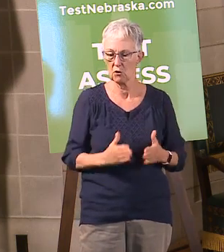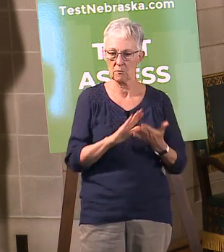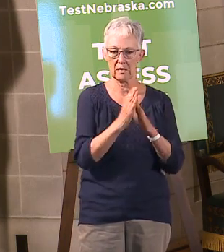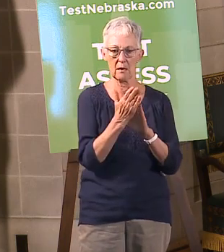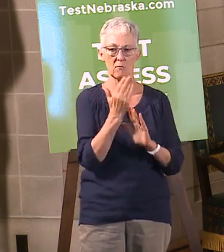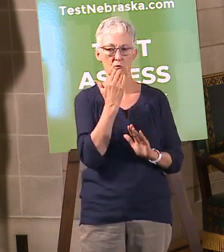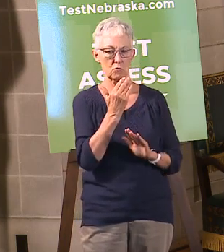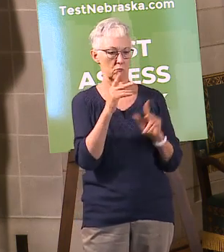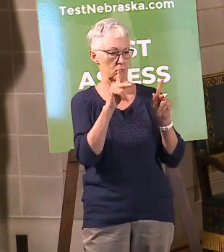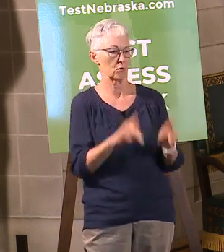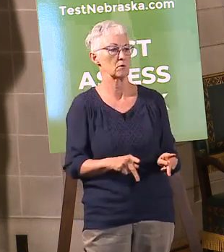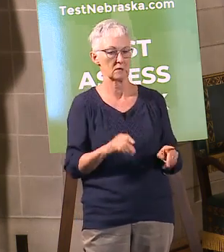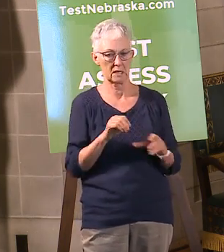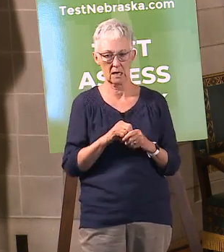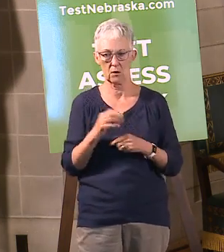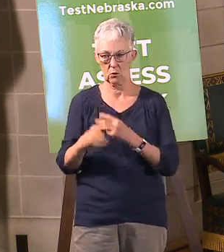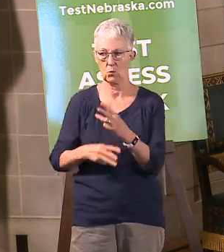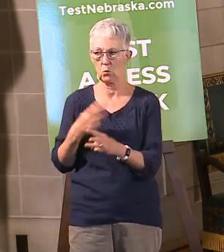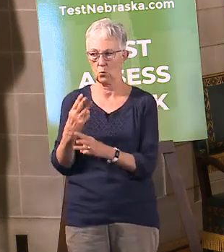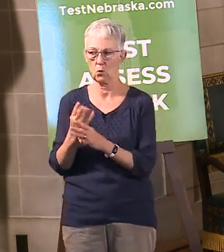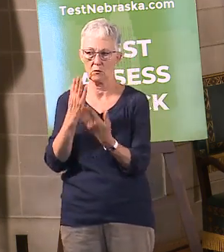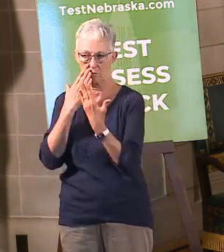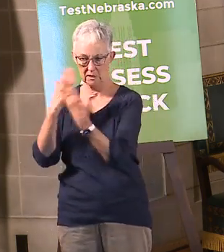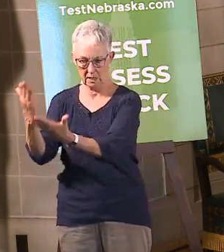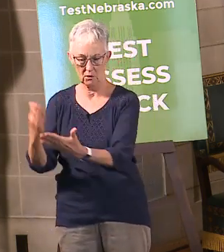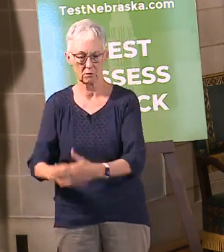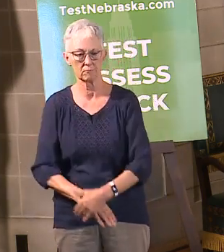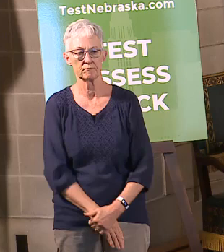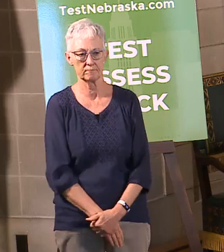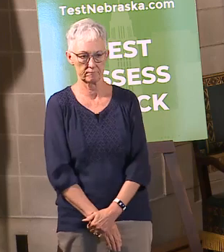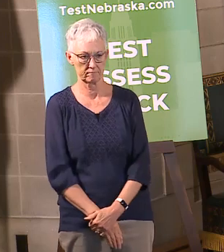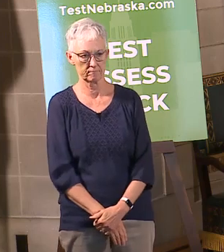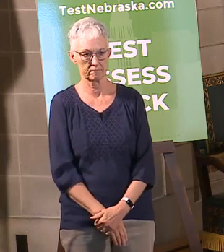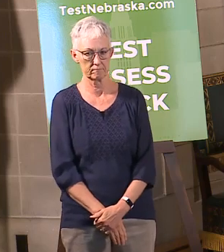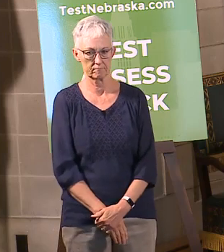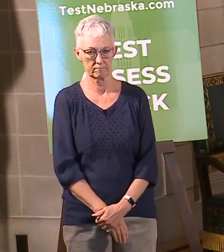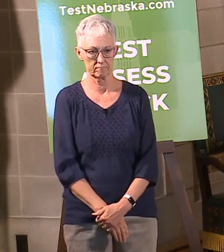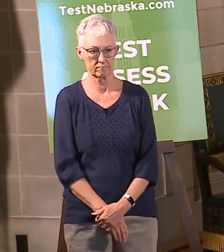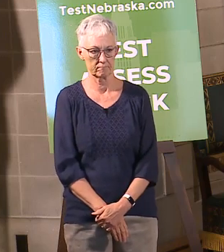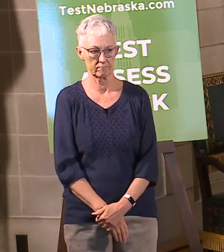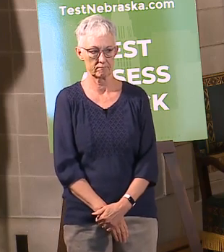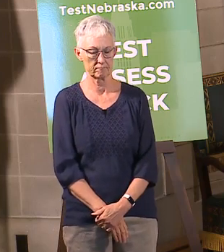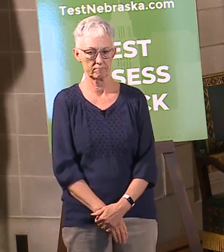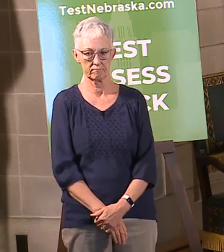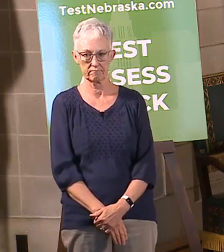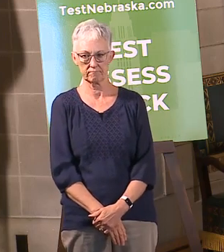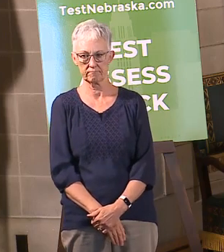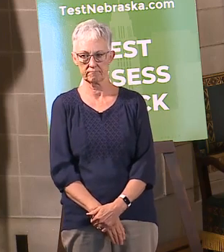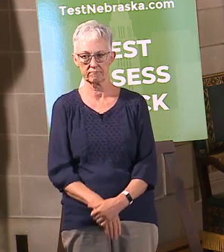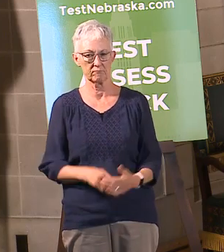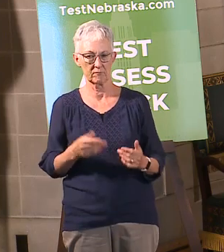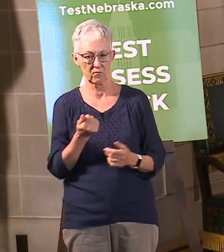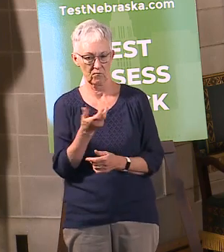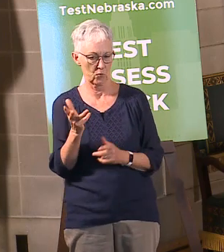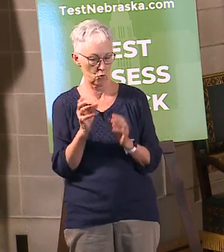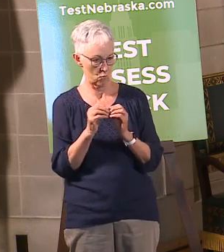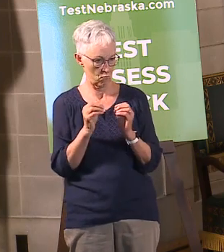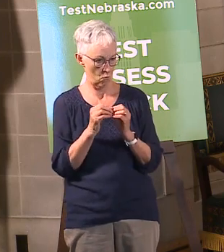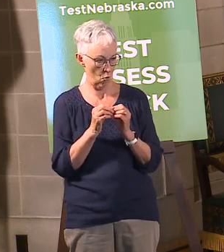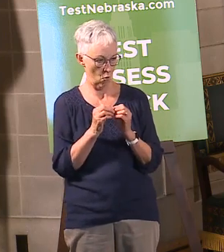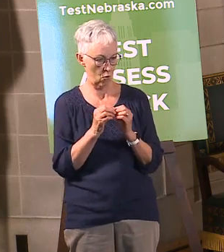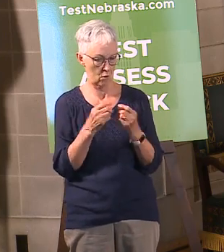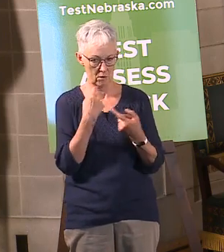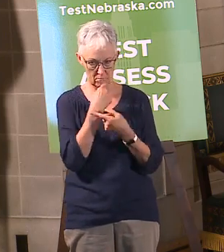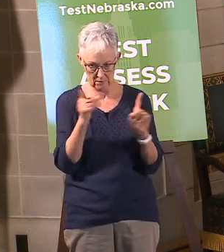much for all your work. Great lesson there. All right. A couple of things I want to hit upon.